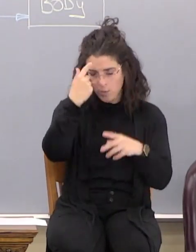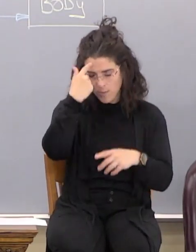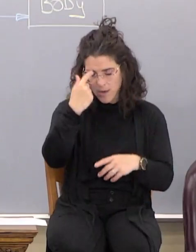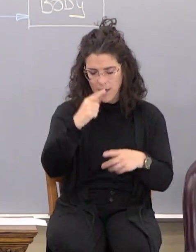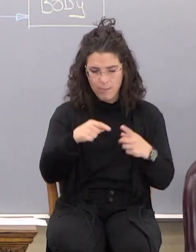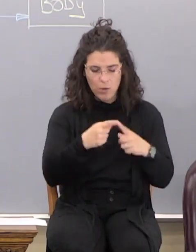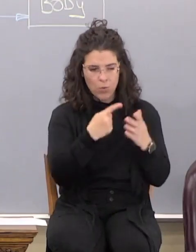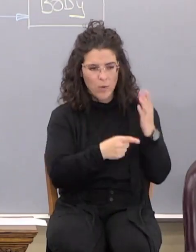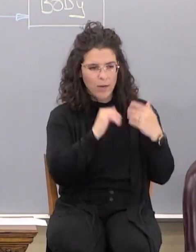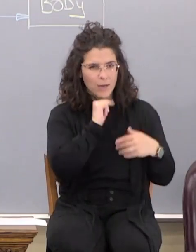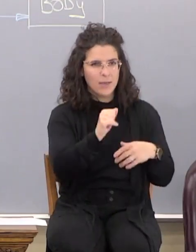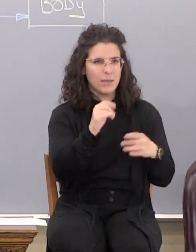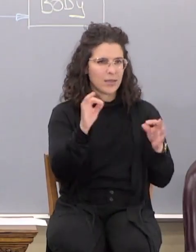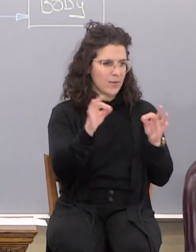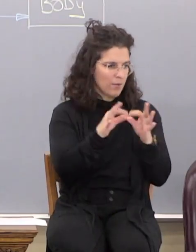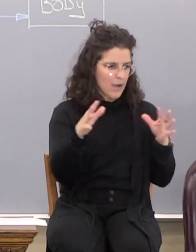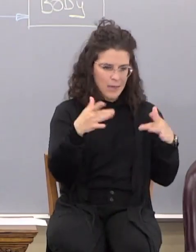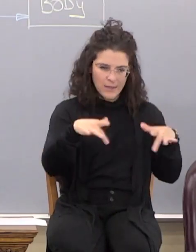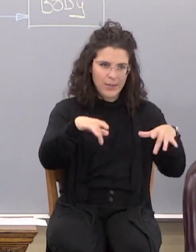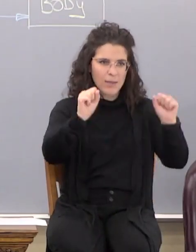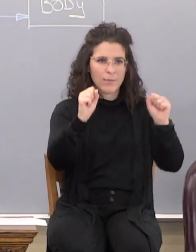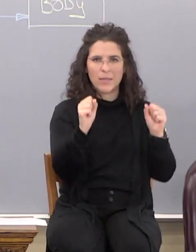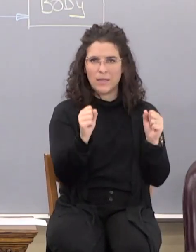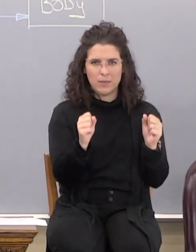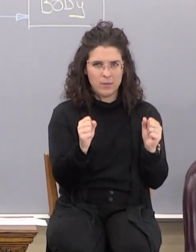is. It's vanity. It's emptiness.